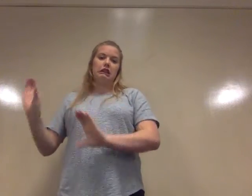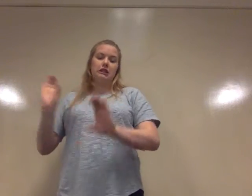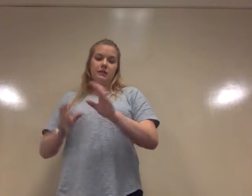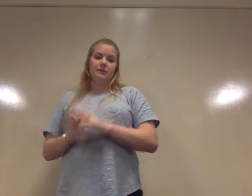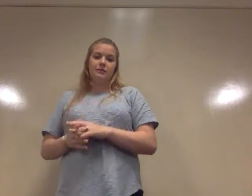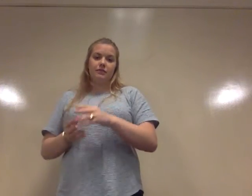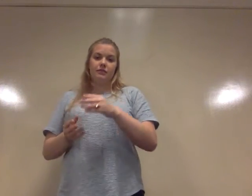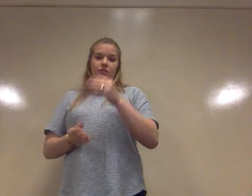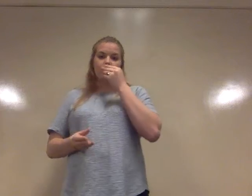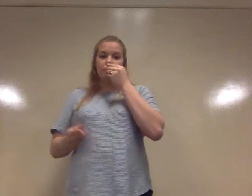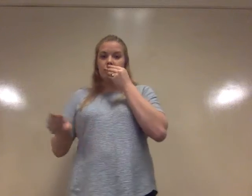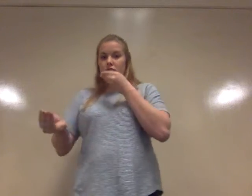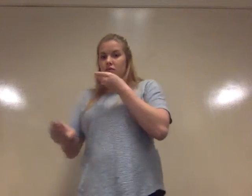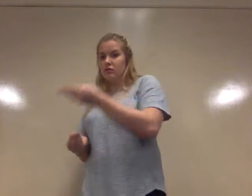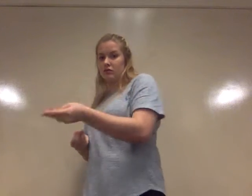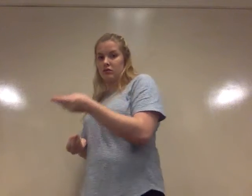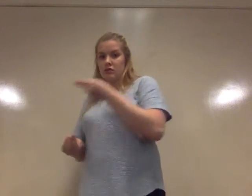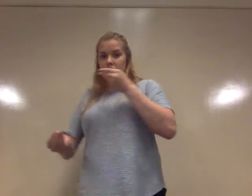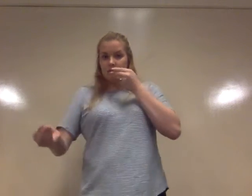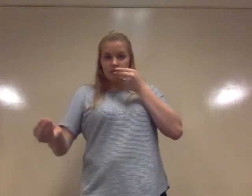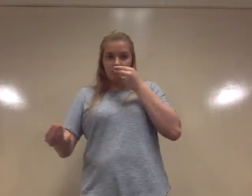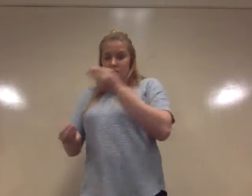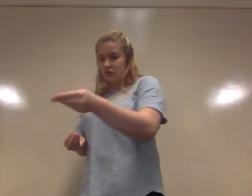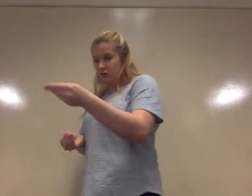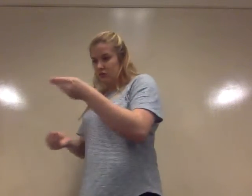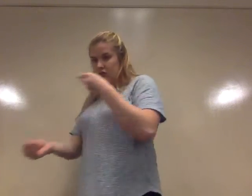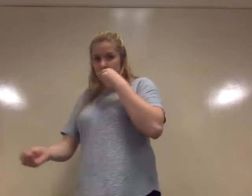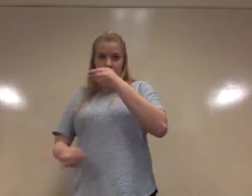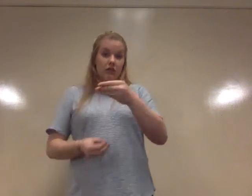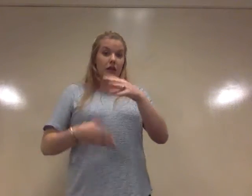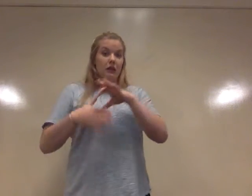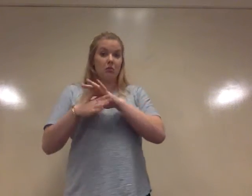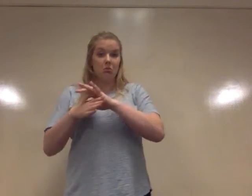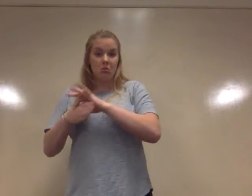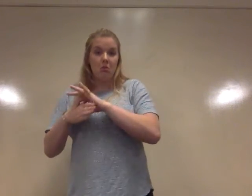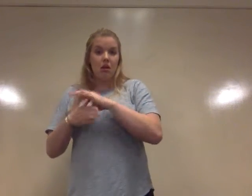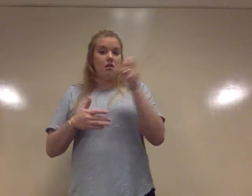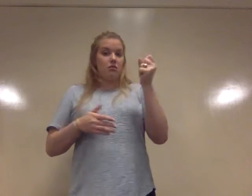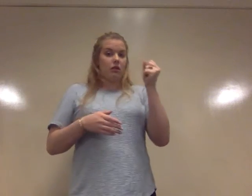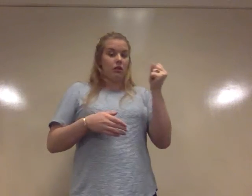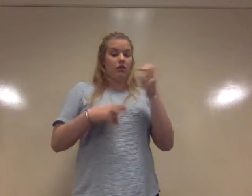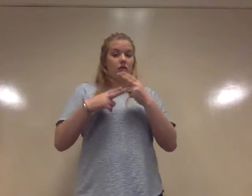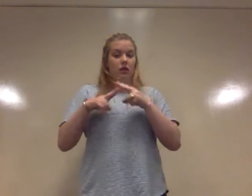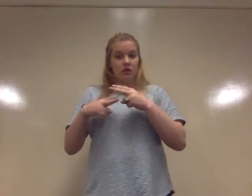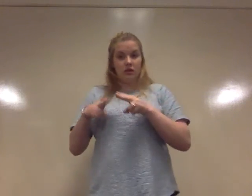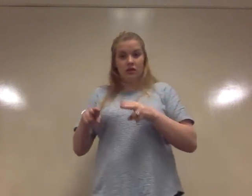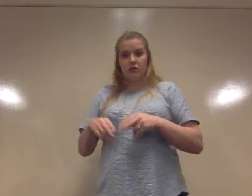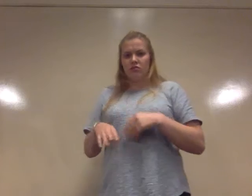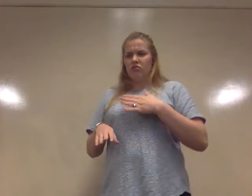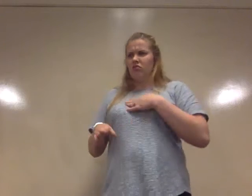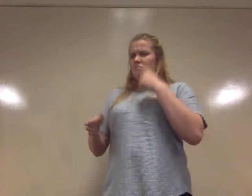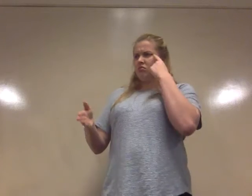their ability to be able to produce meat, milk, and eggs, protein containing. And so my own research was focused on